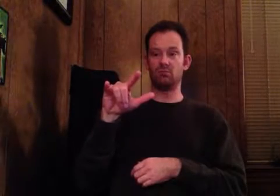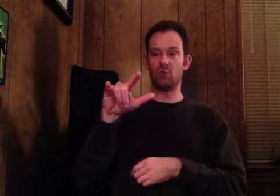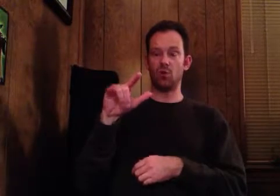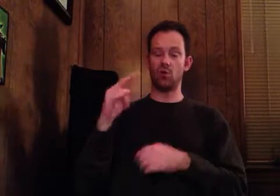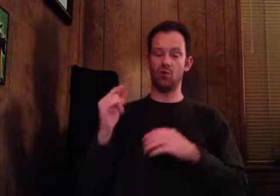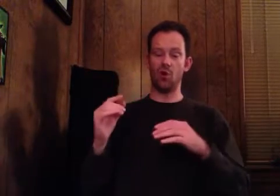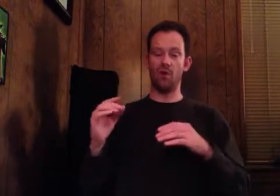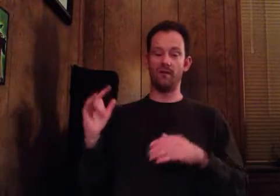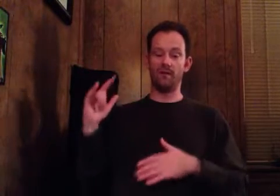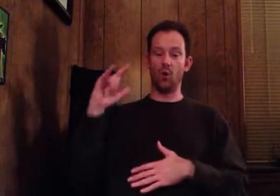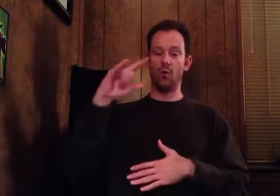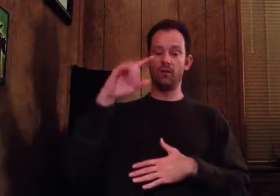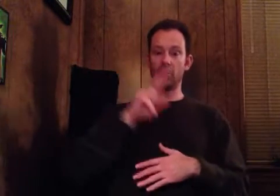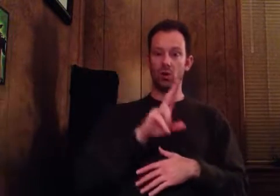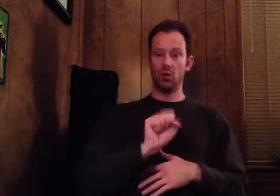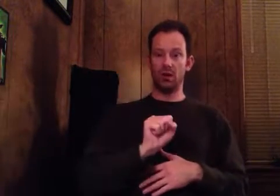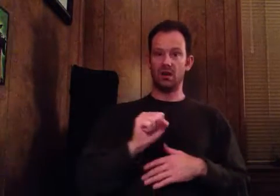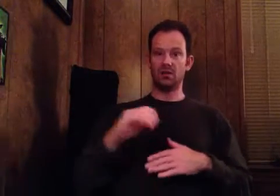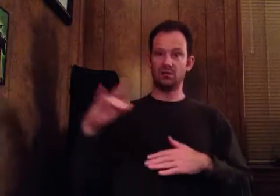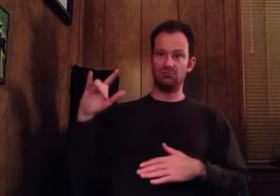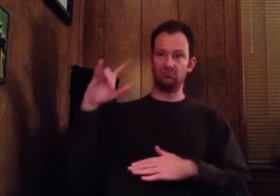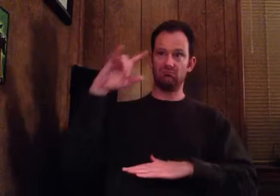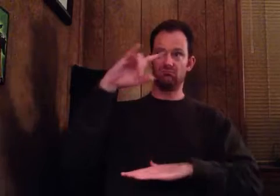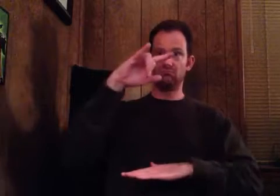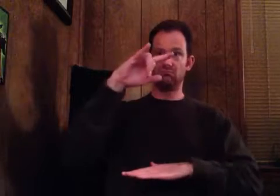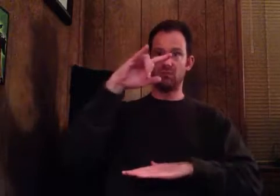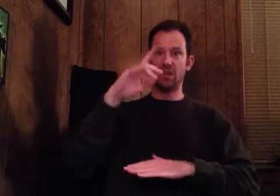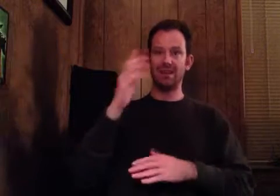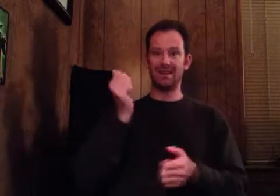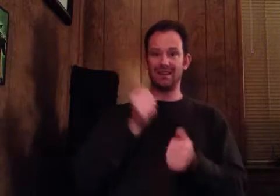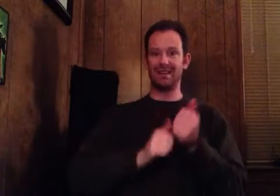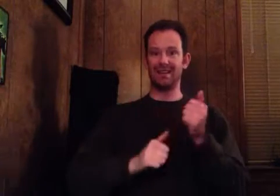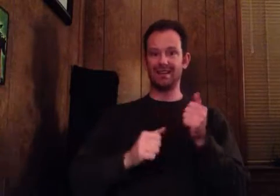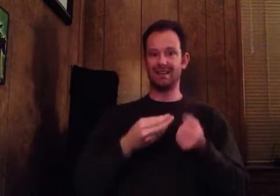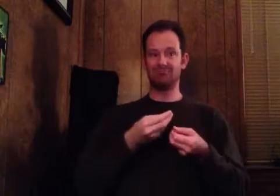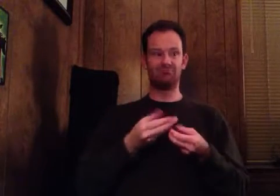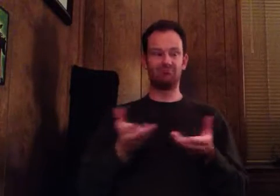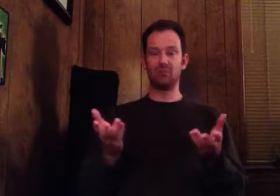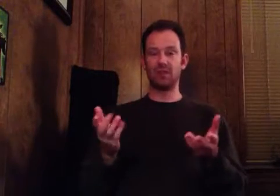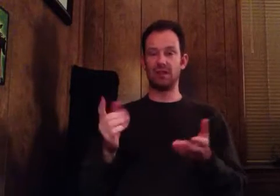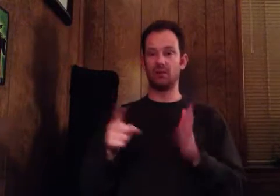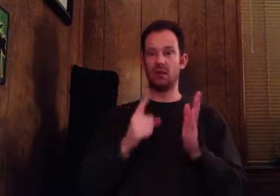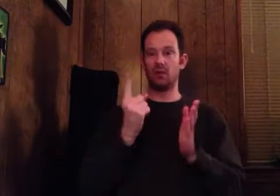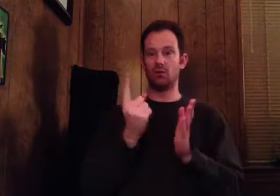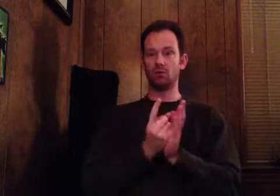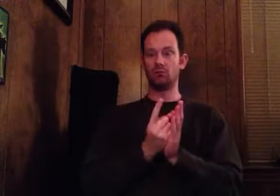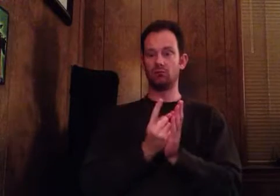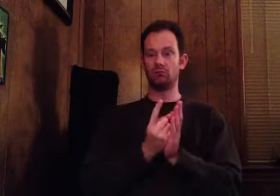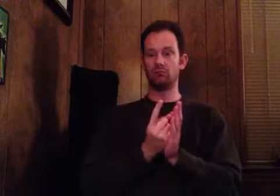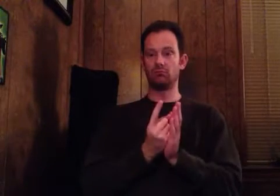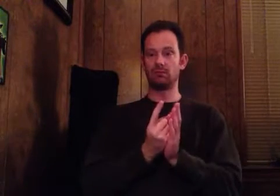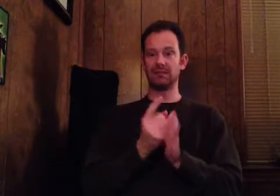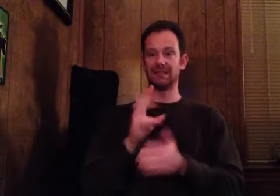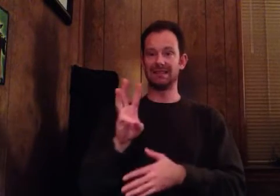at any given hour is 61,000